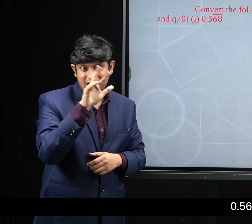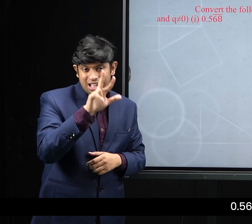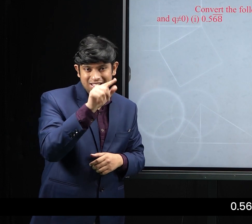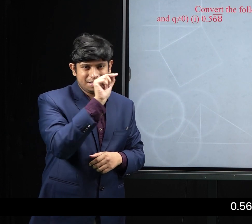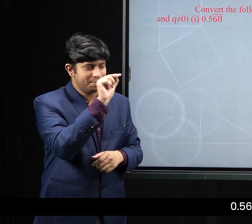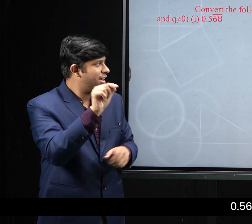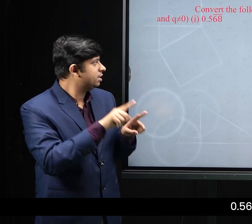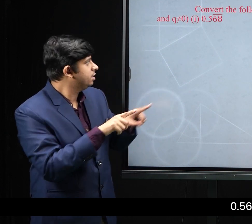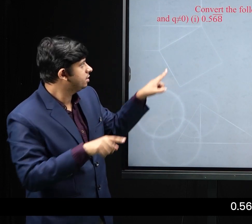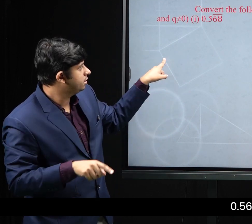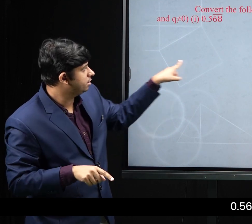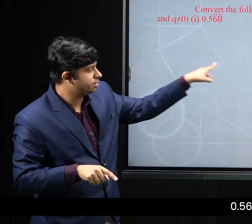0.568 bar.